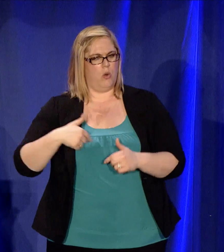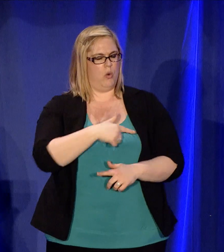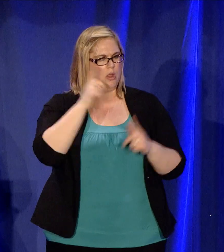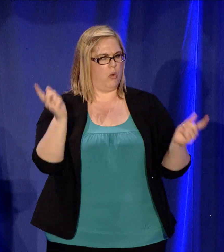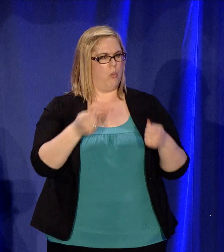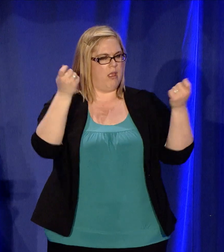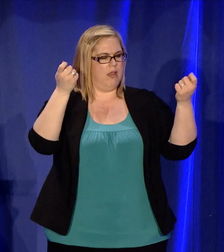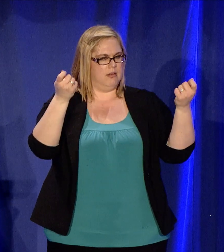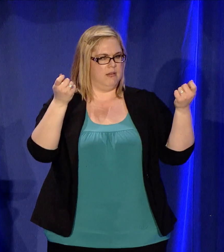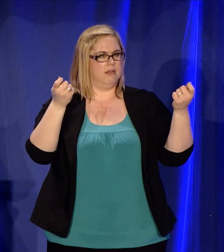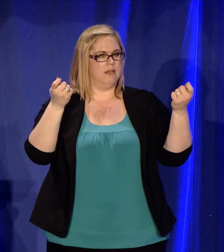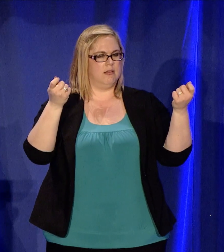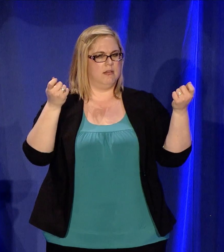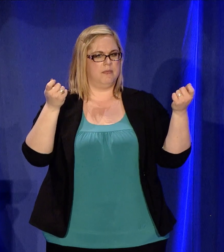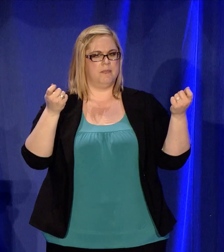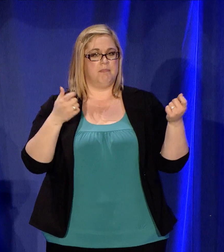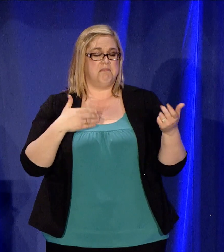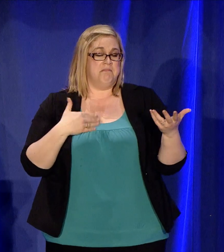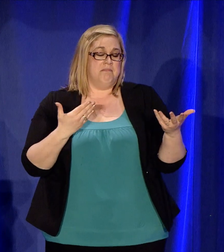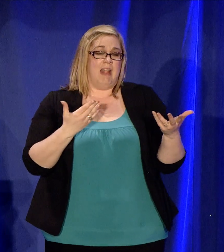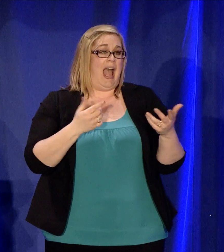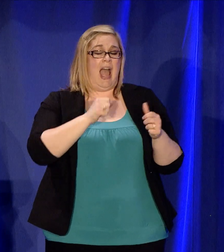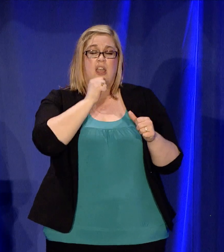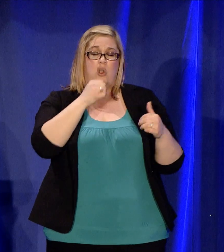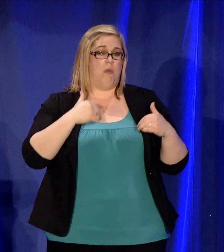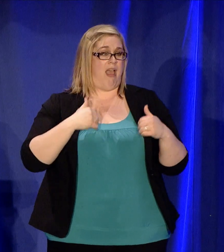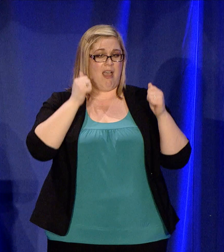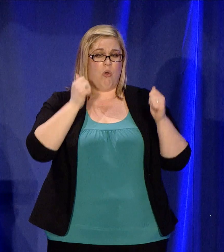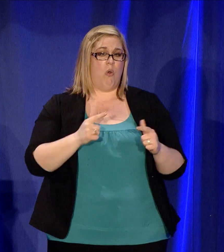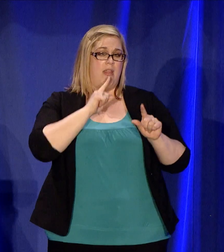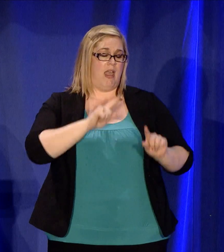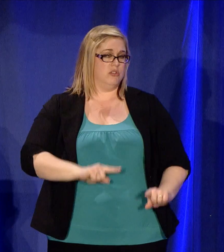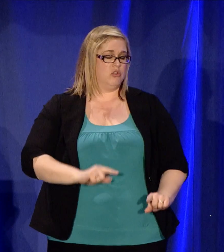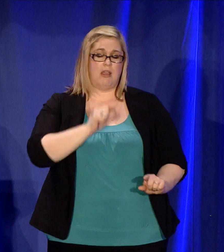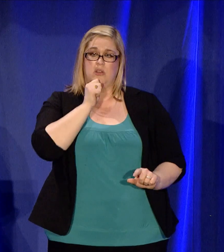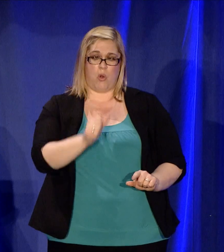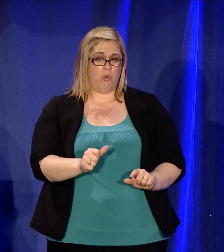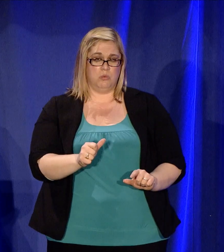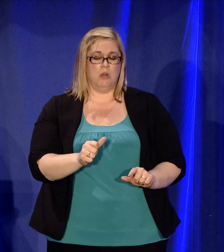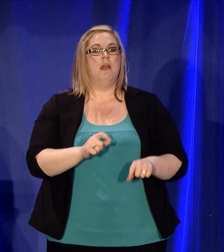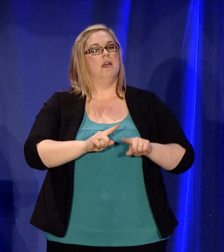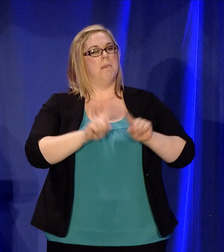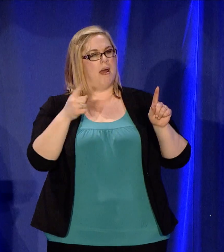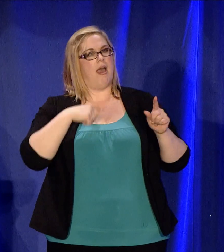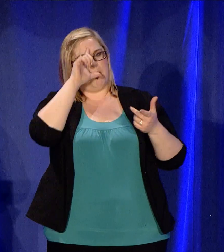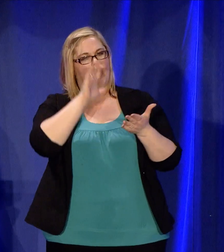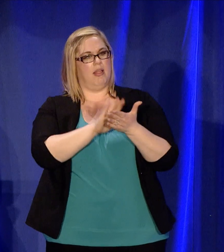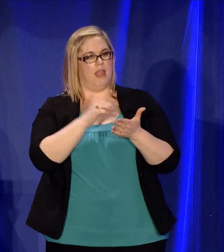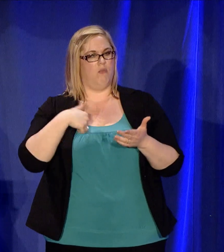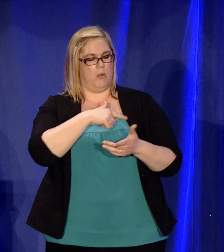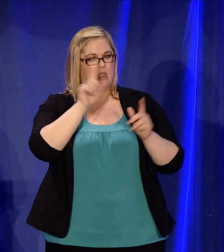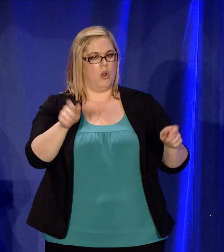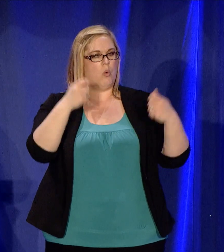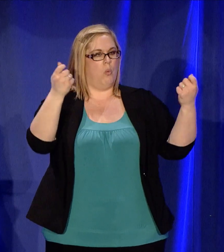I won't pretend to know all of the answers or even many of them, but I believe we can win if we can